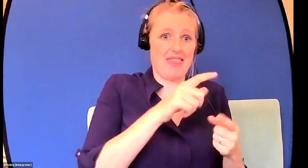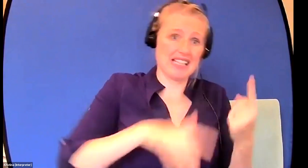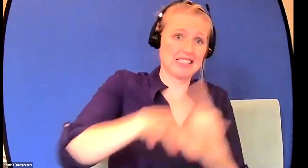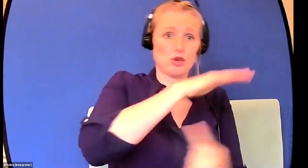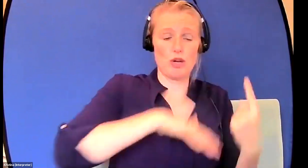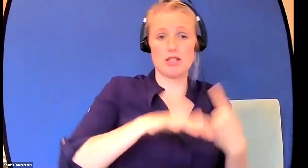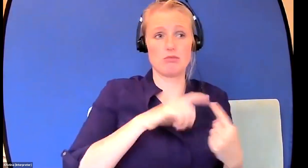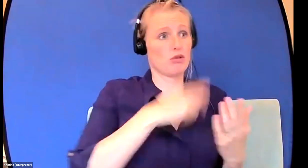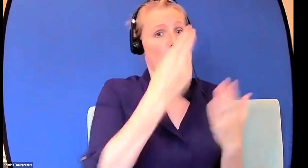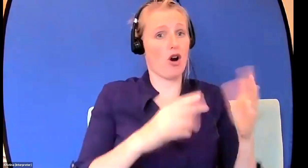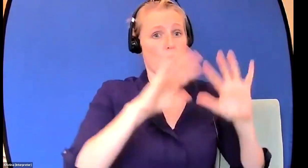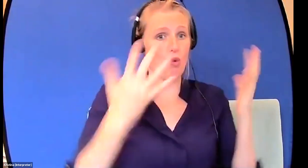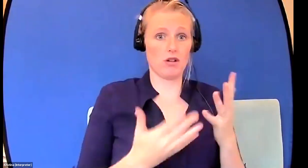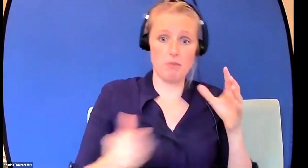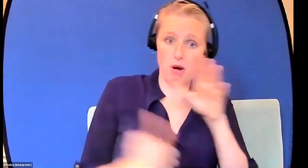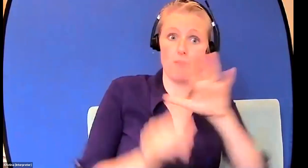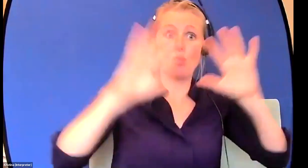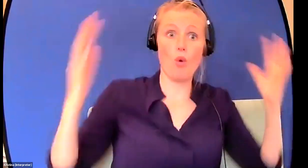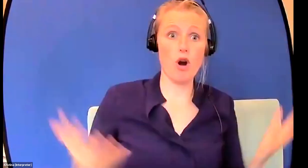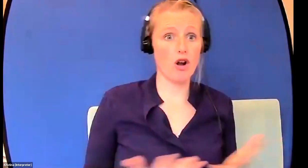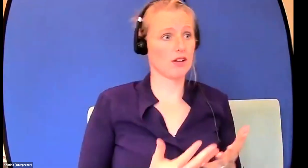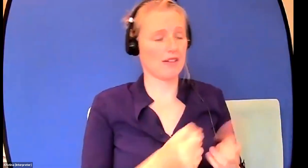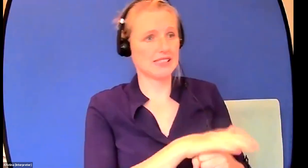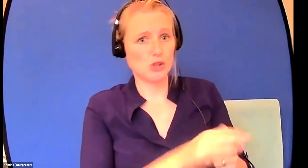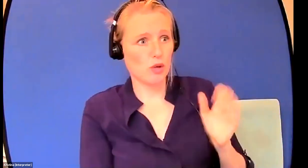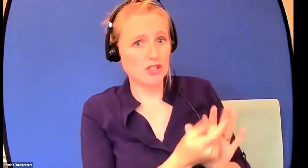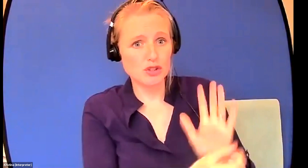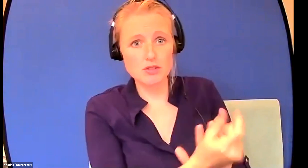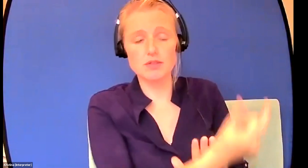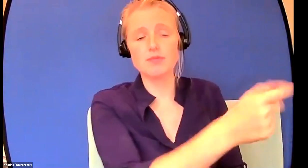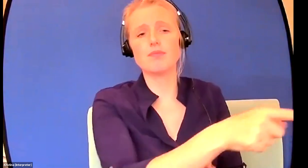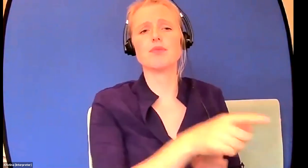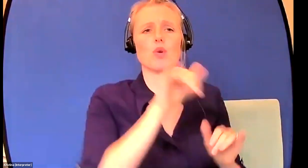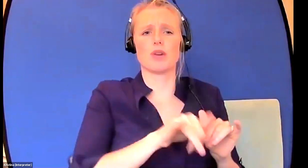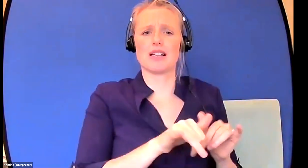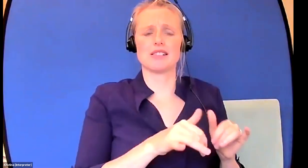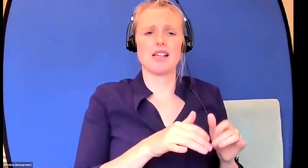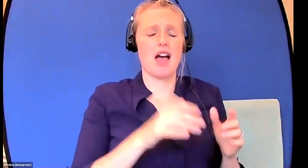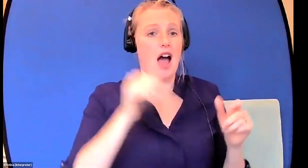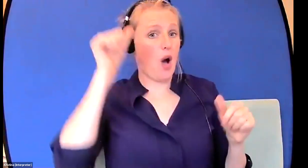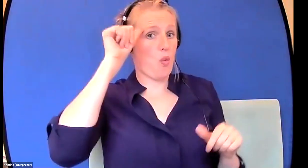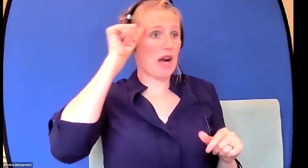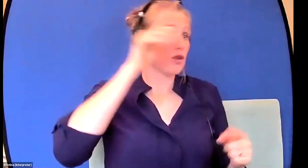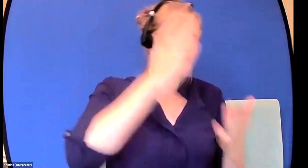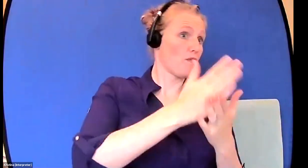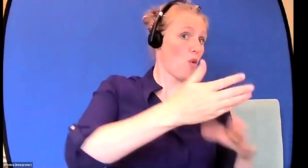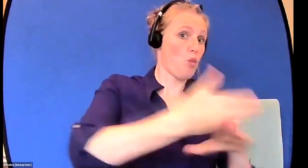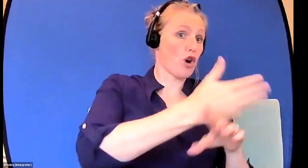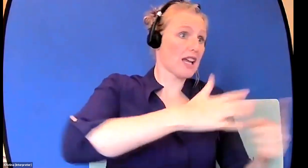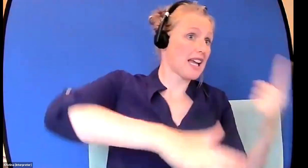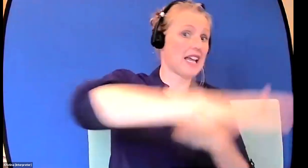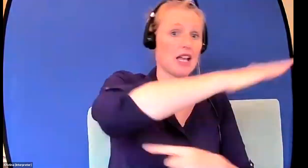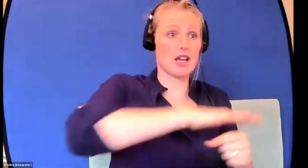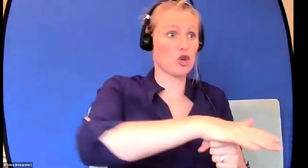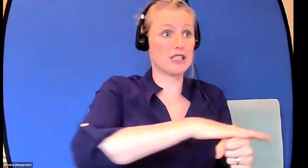world sits. So I think awareness of the reality of field conditions is something that students are becoming much more